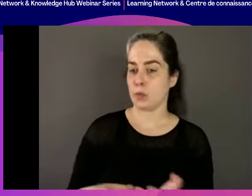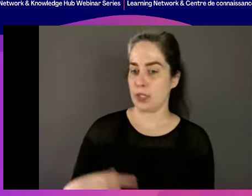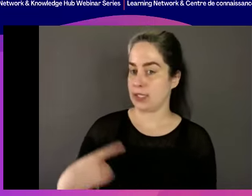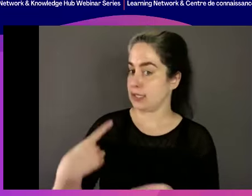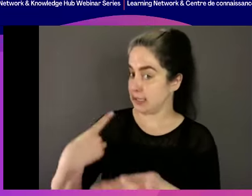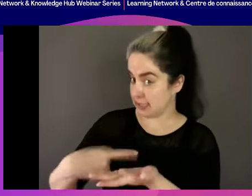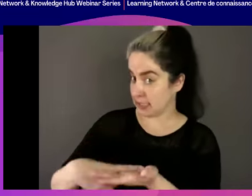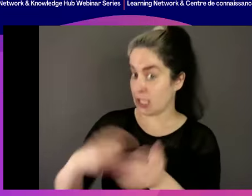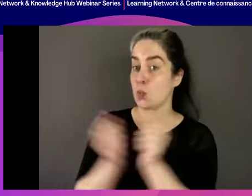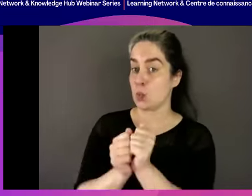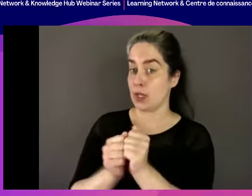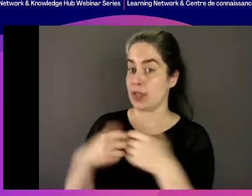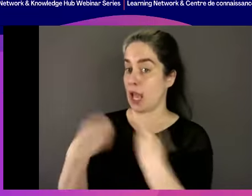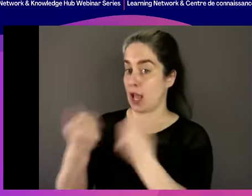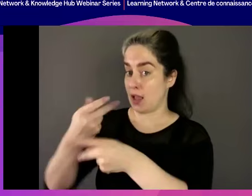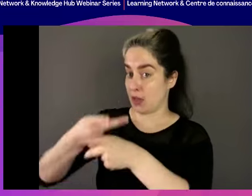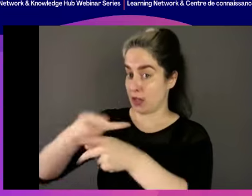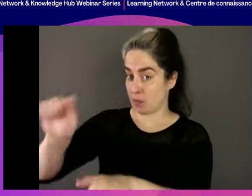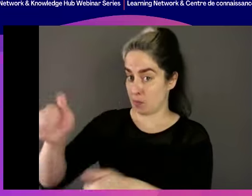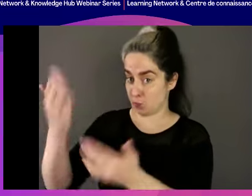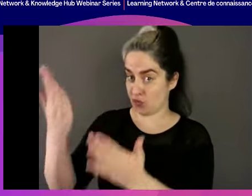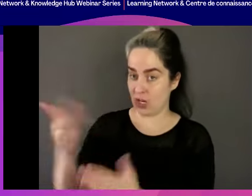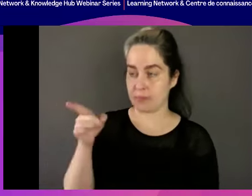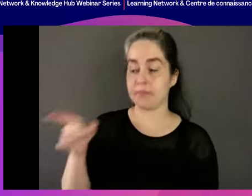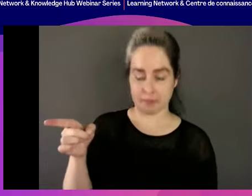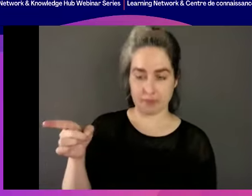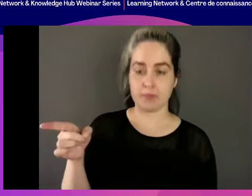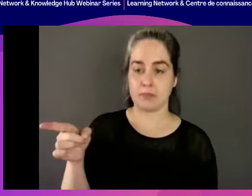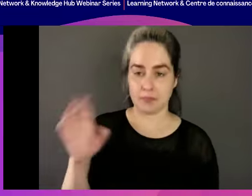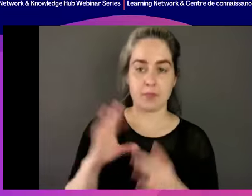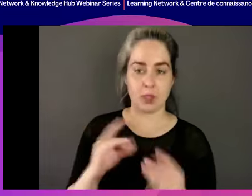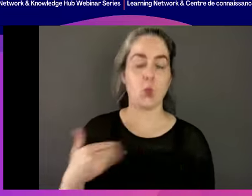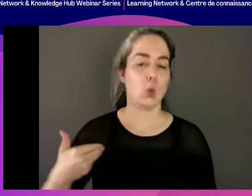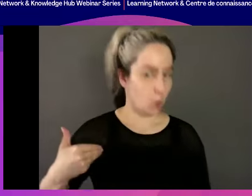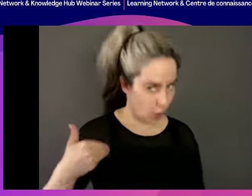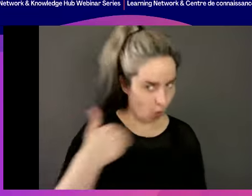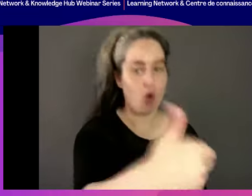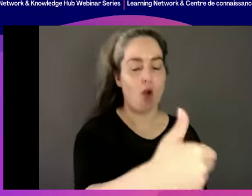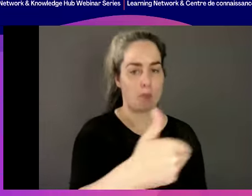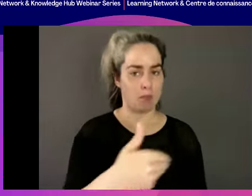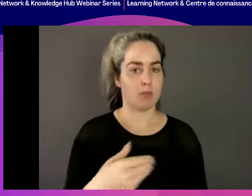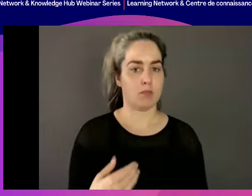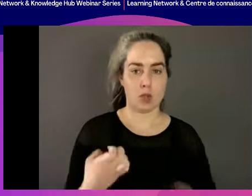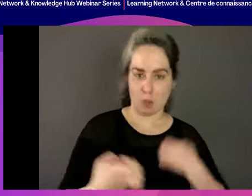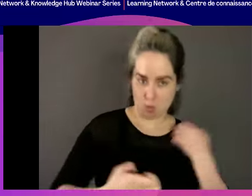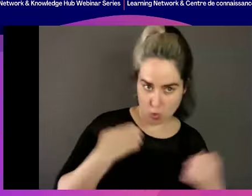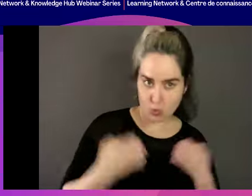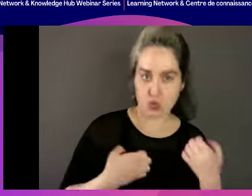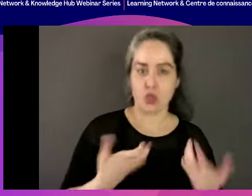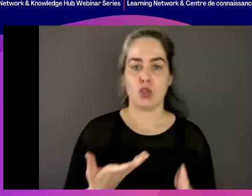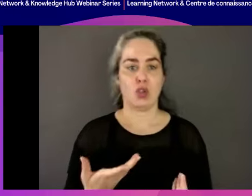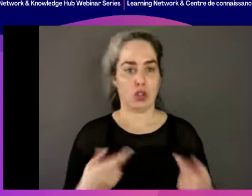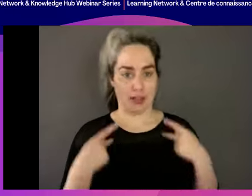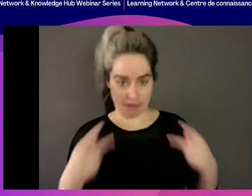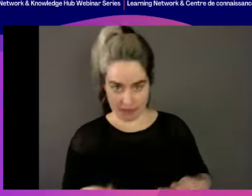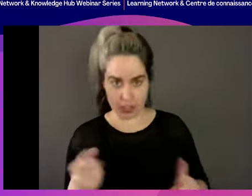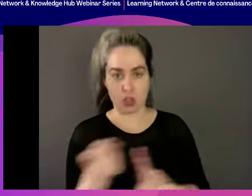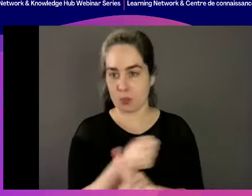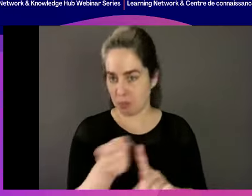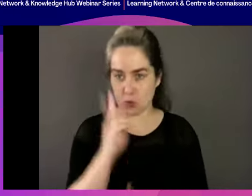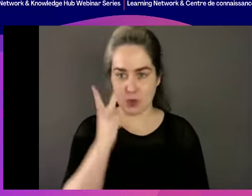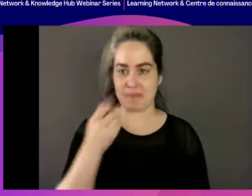healthcare providers, they did say how common that physical and emotional abuse was talked about in the context of